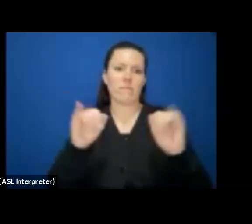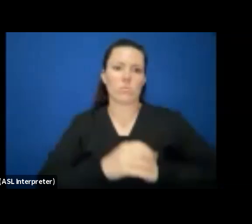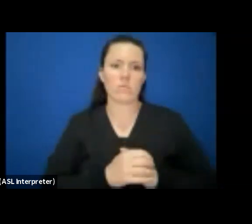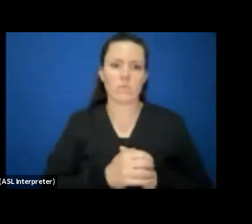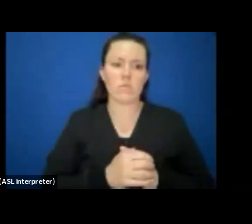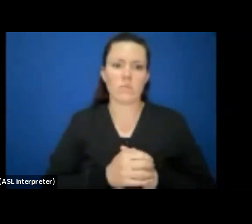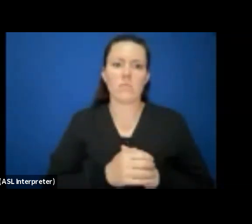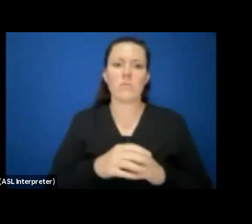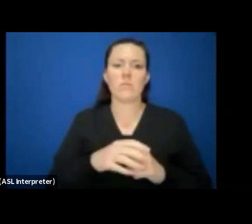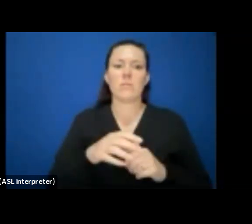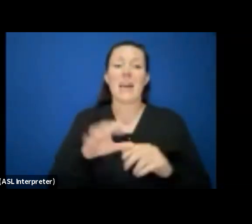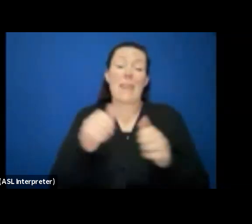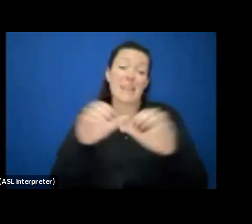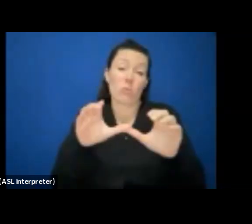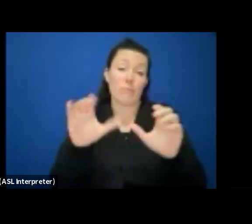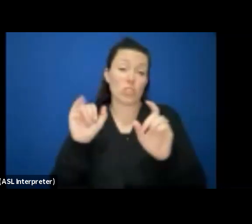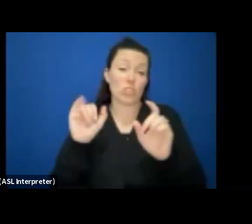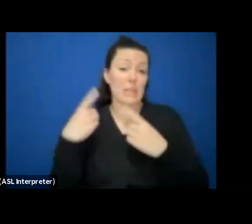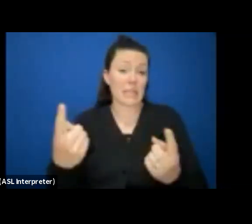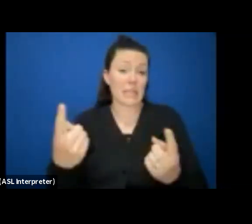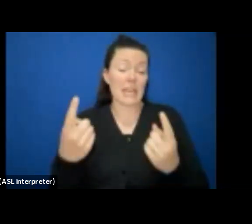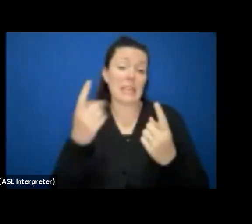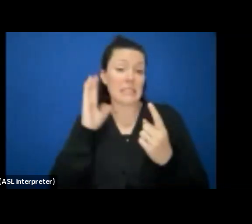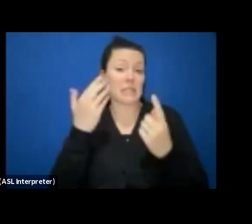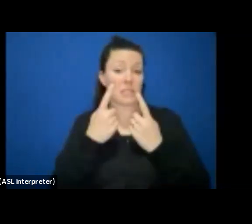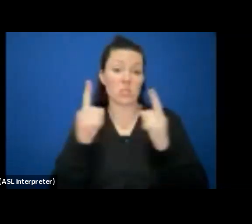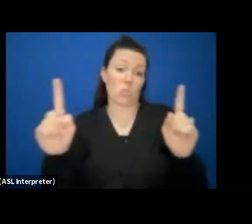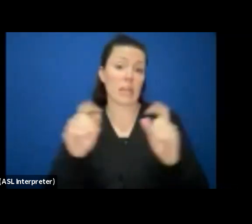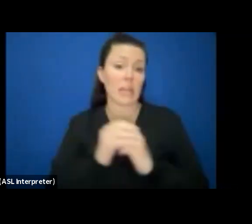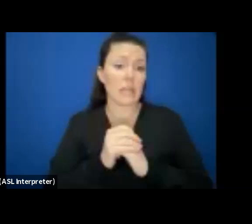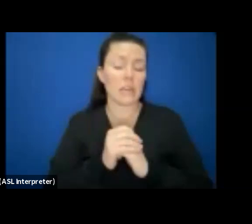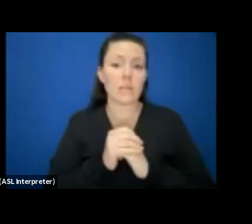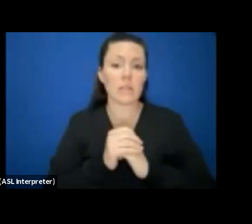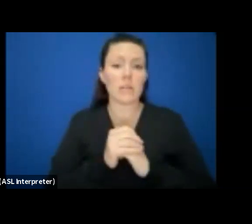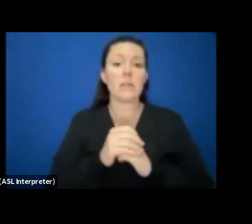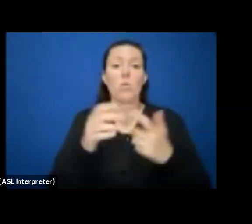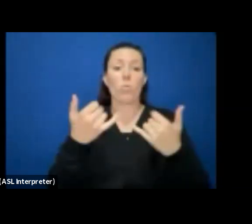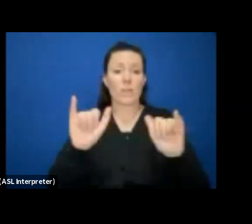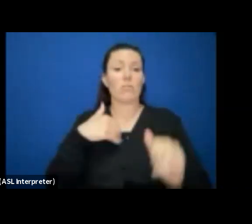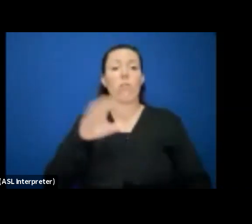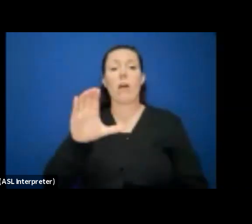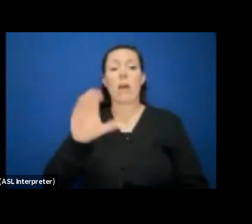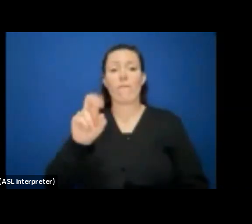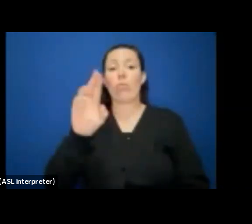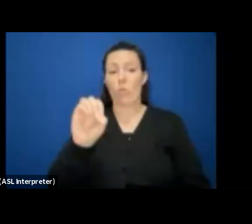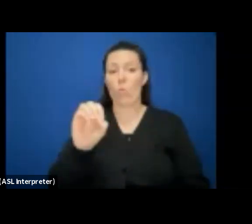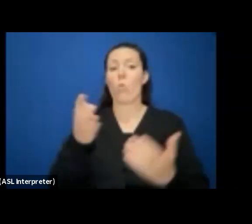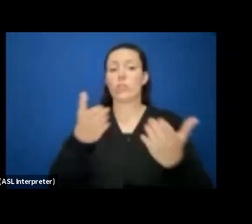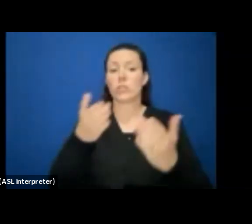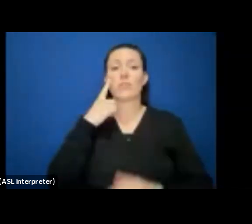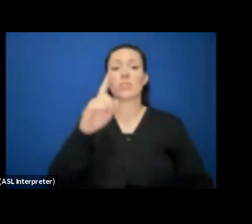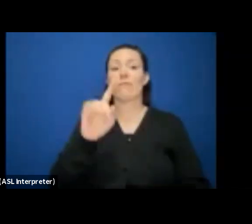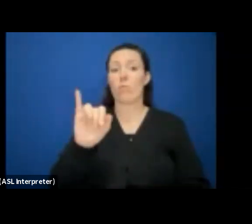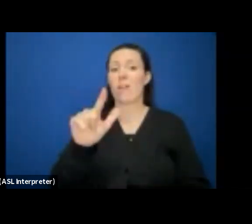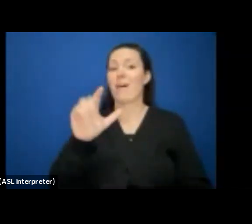that's how we have been doing it. It has been working with us. We're still within the core services of the ILC. Again, the main